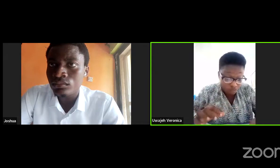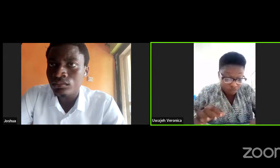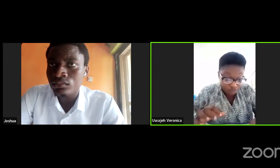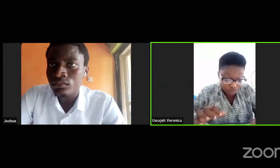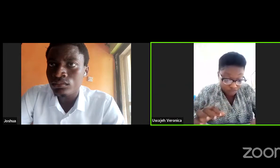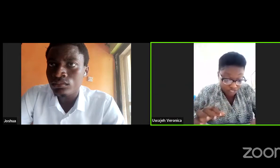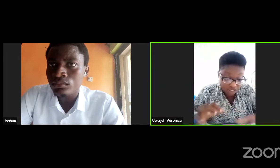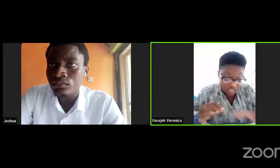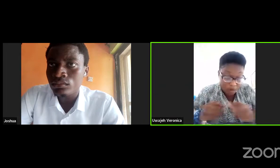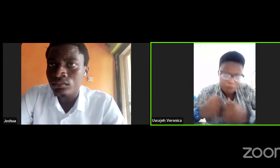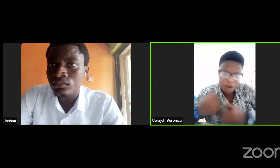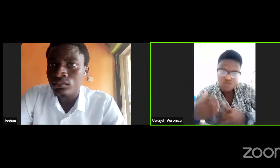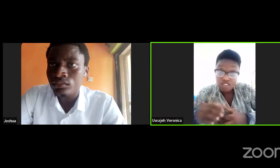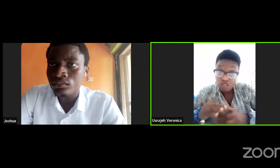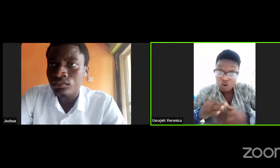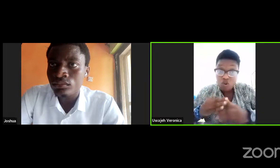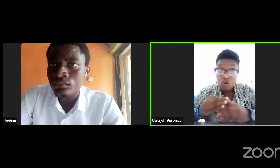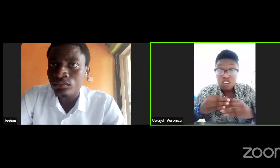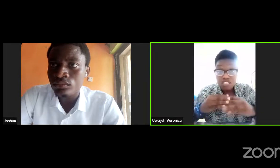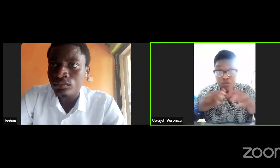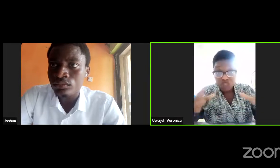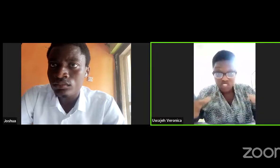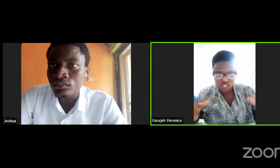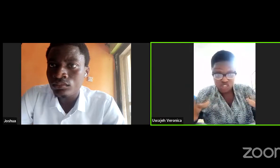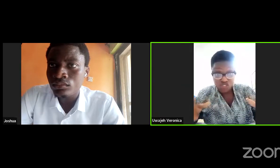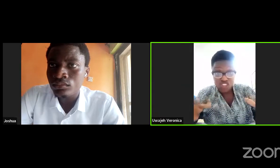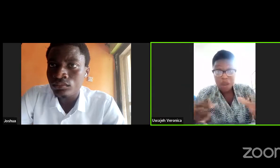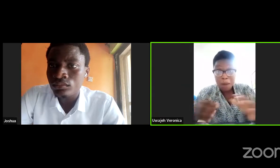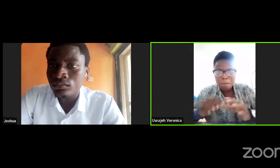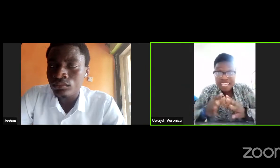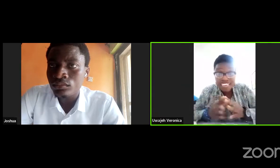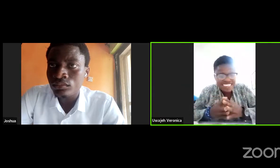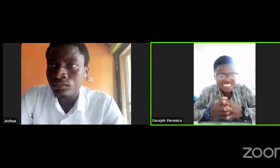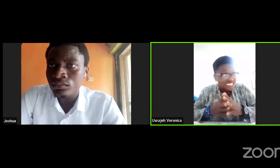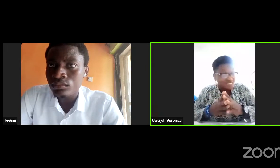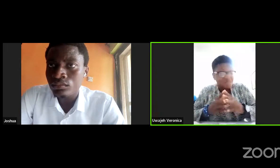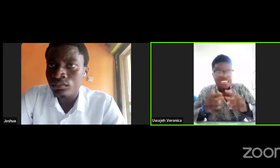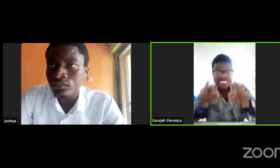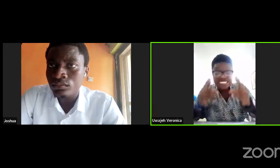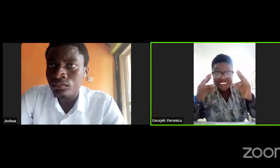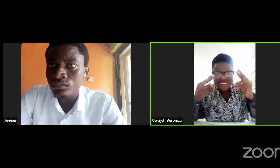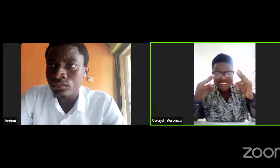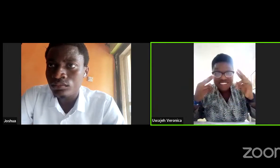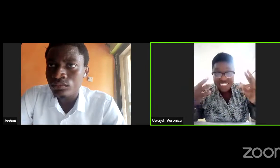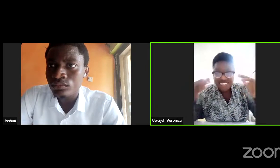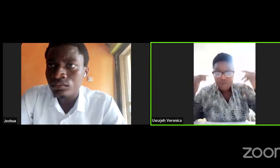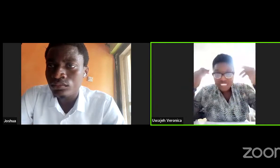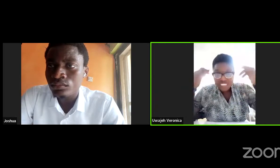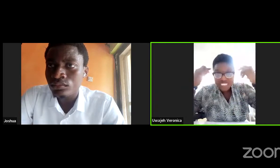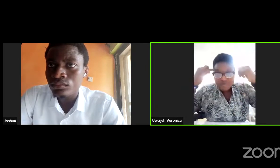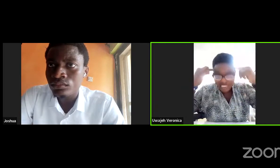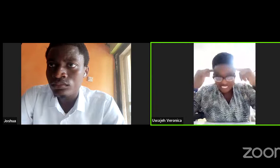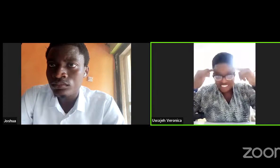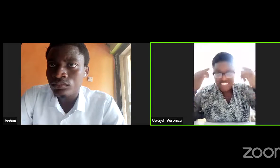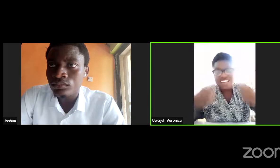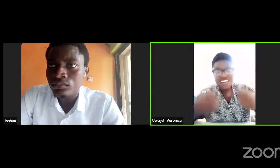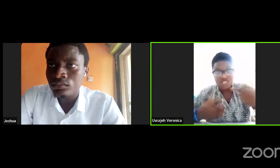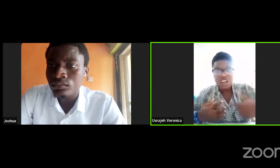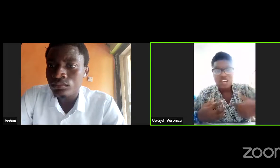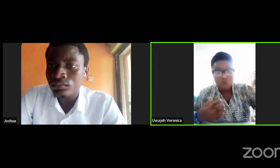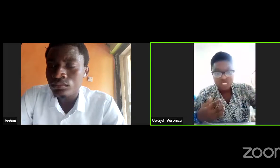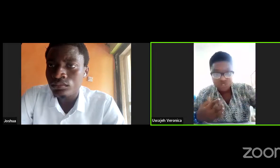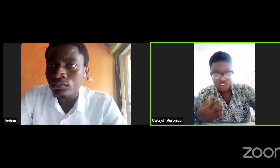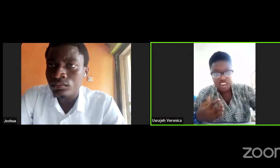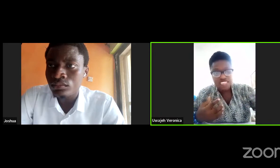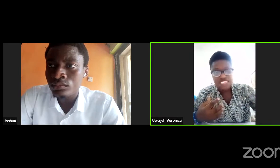for paved way for the moving industry, making it a reality. He what he imagined, he